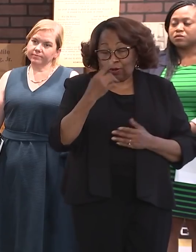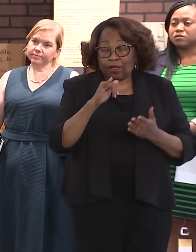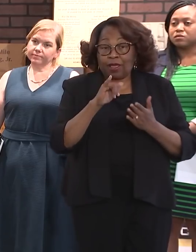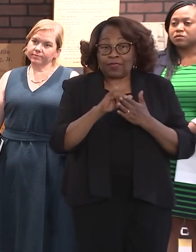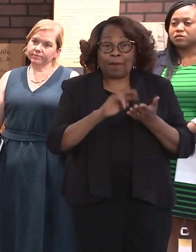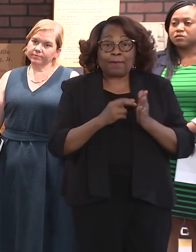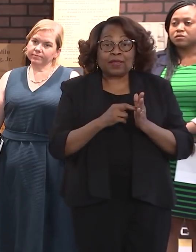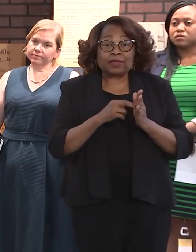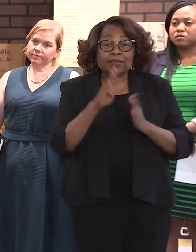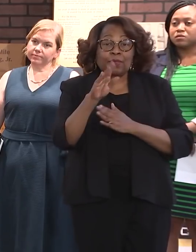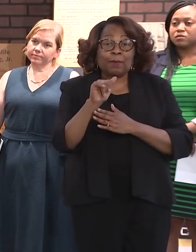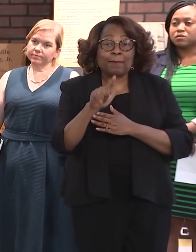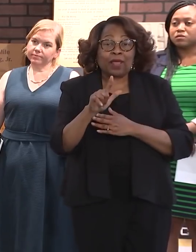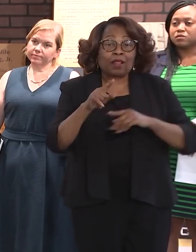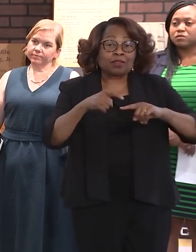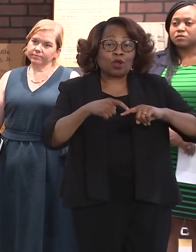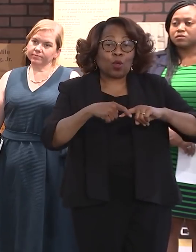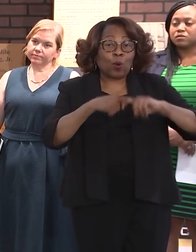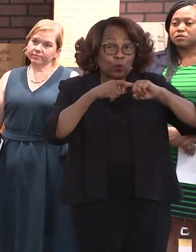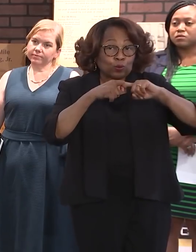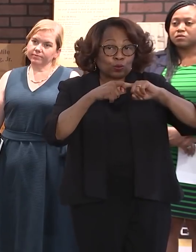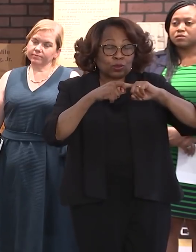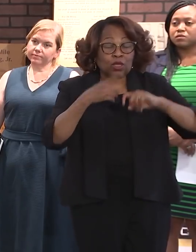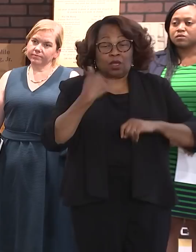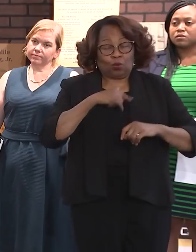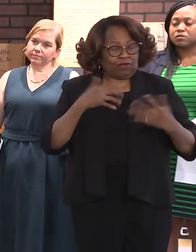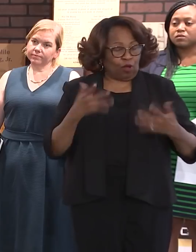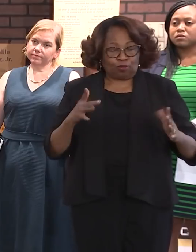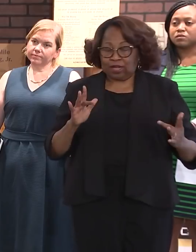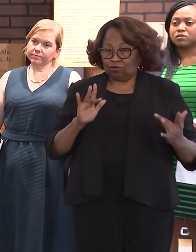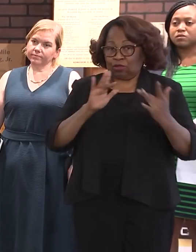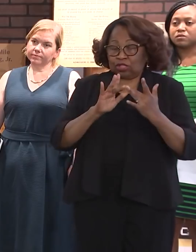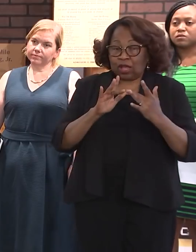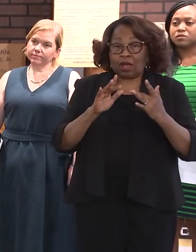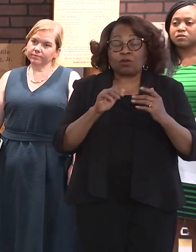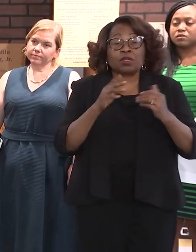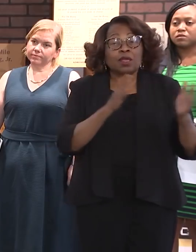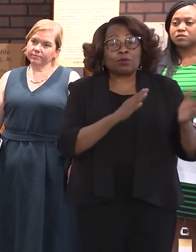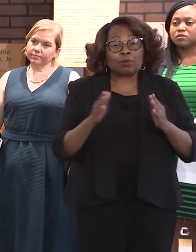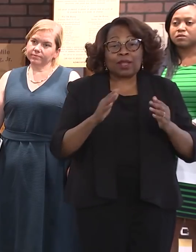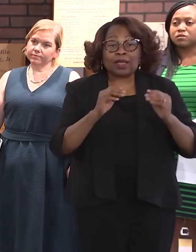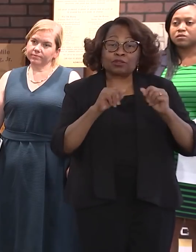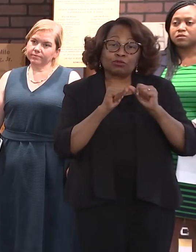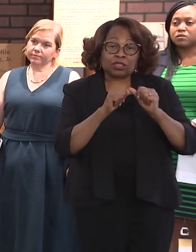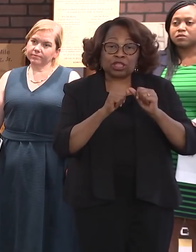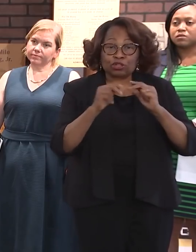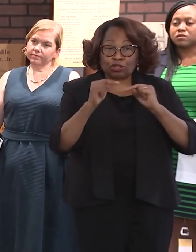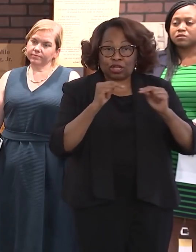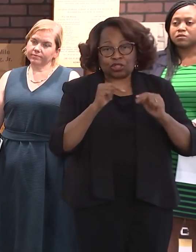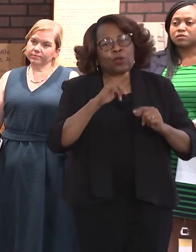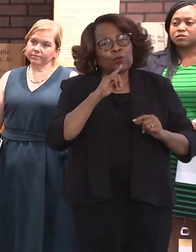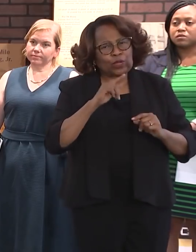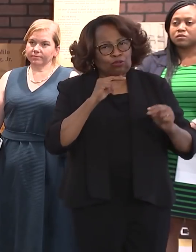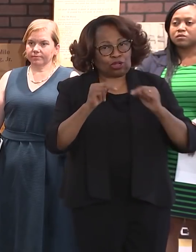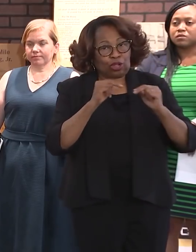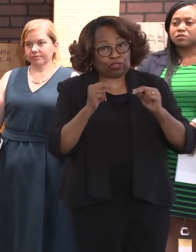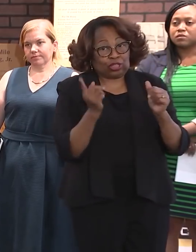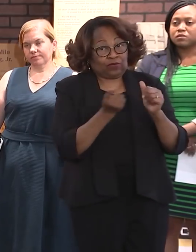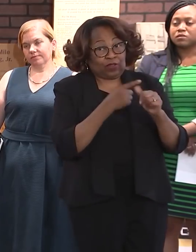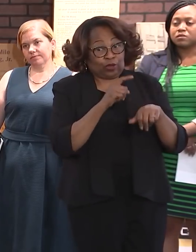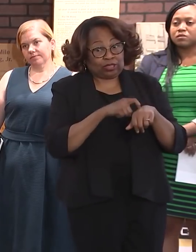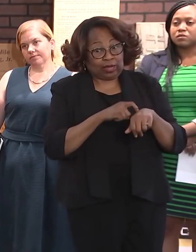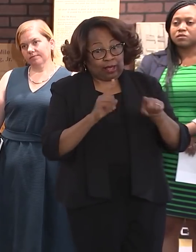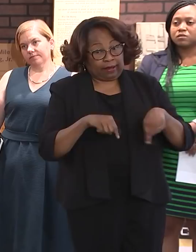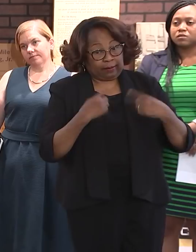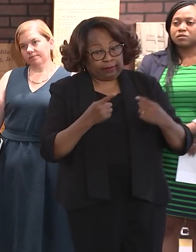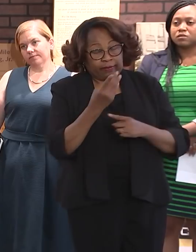the bill on hold. And we already reached out, and we plan to continue negotiations, actually real negotiations for the first time